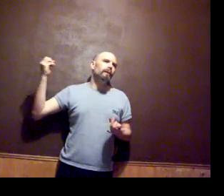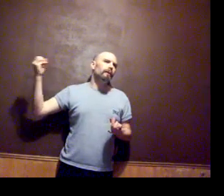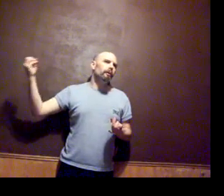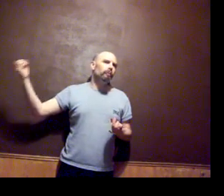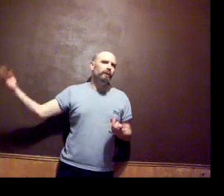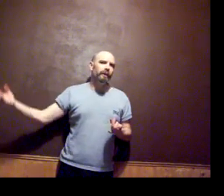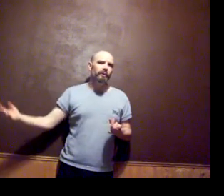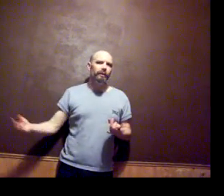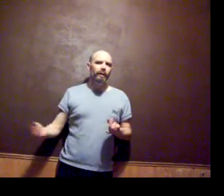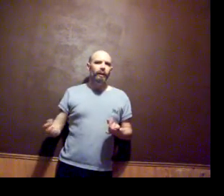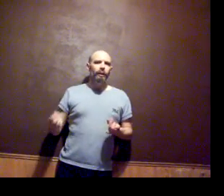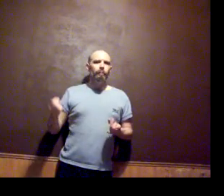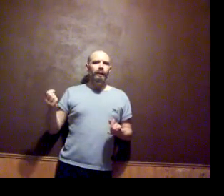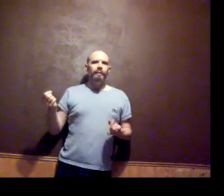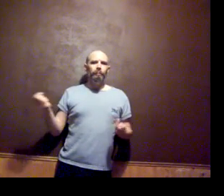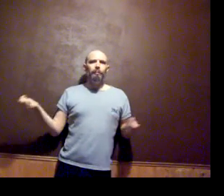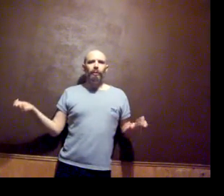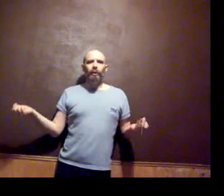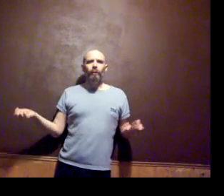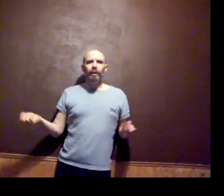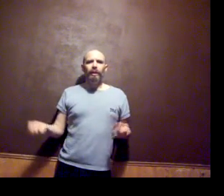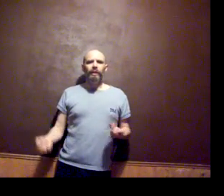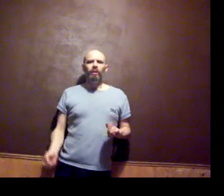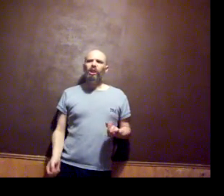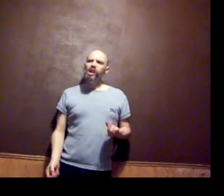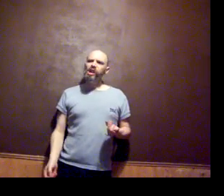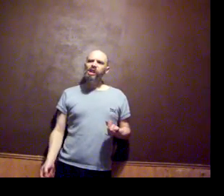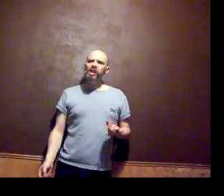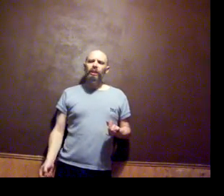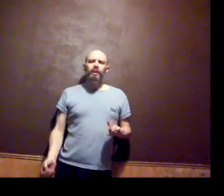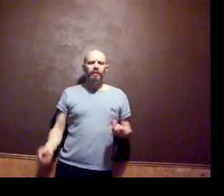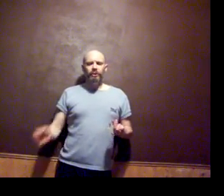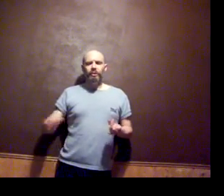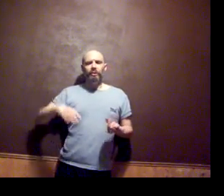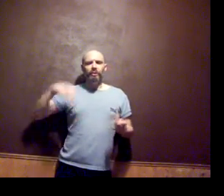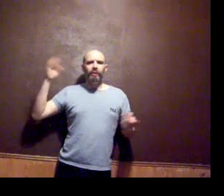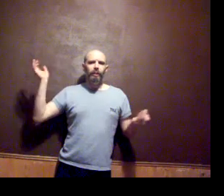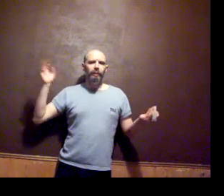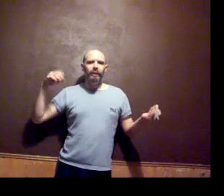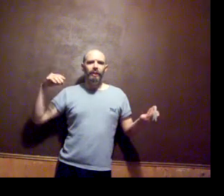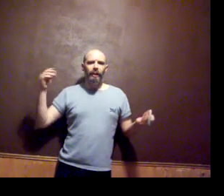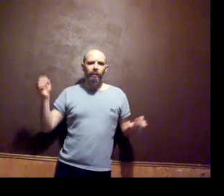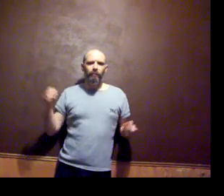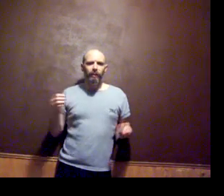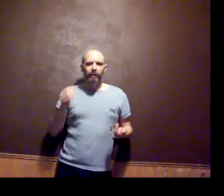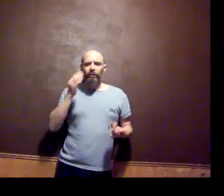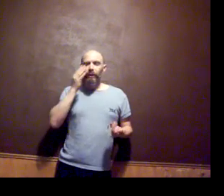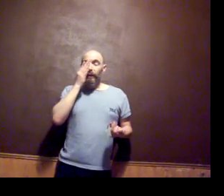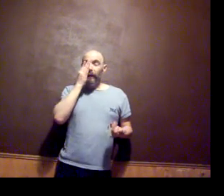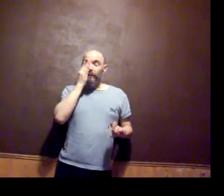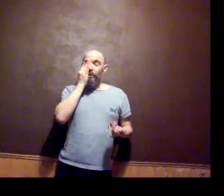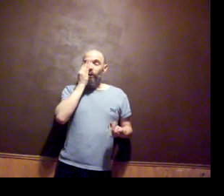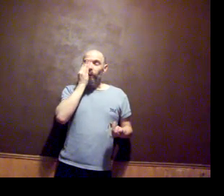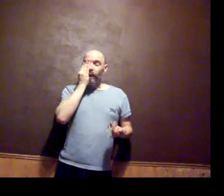the Pleiades, but people are going to walk in and go, huh? Because it just looks like a big cloud of things. And so what I'm